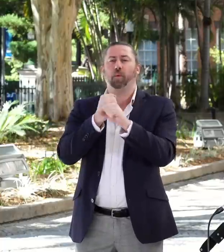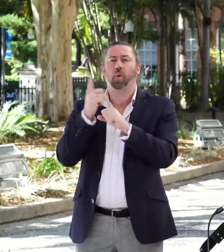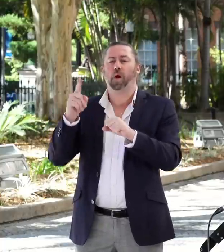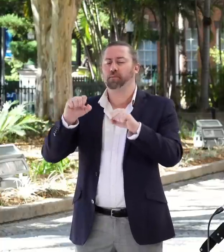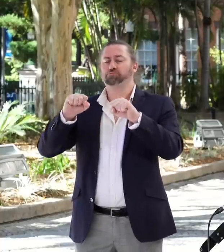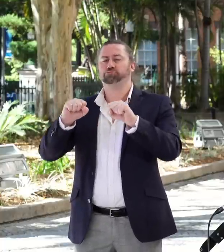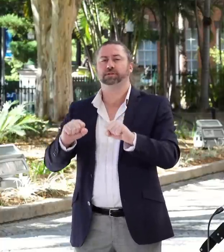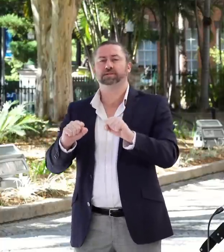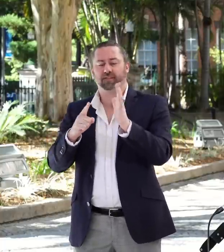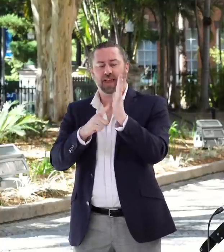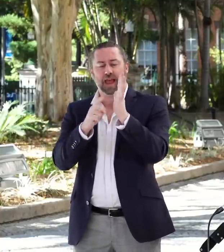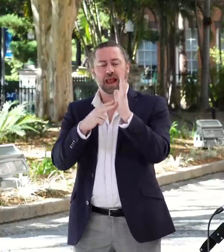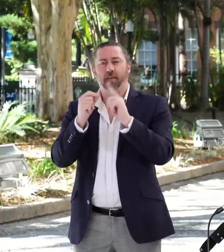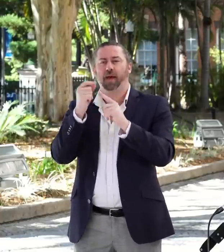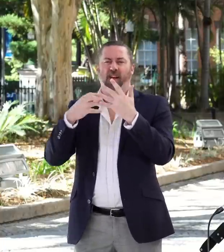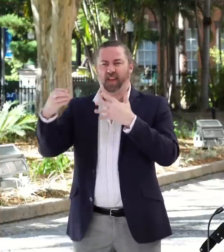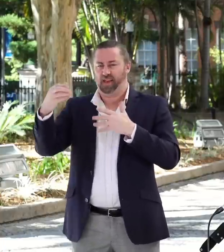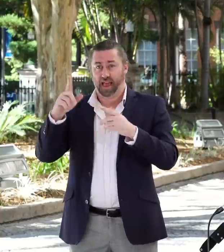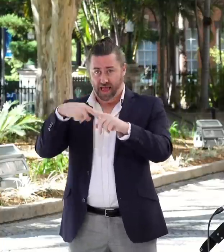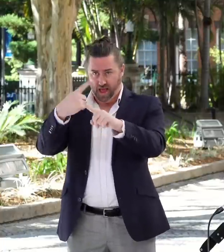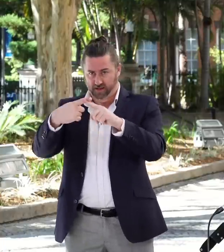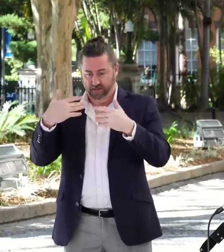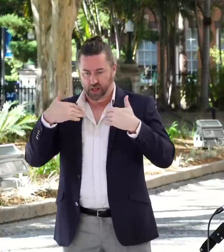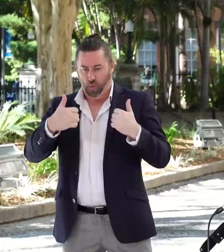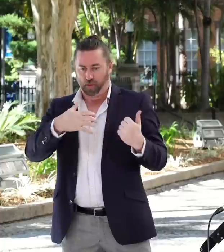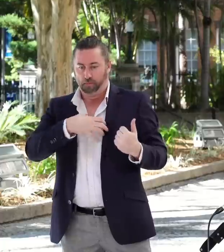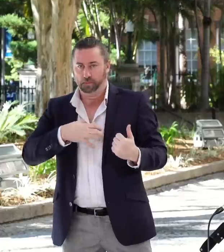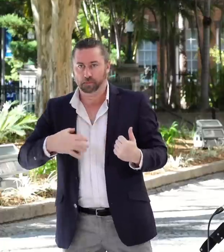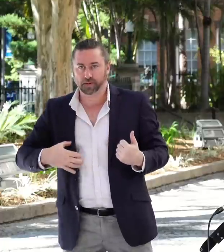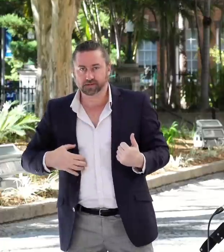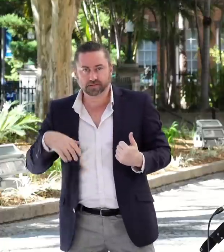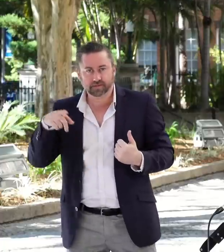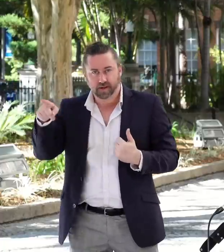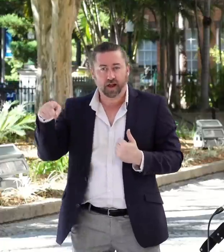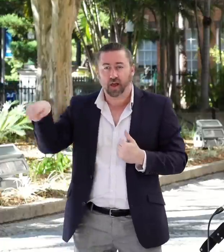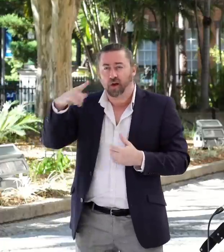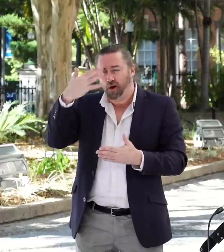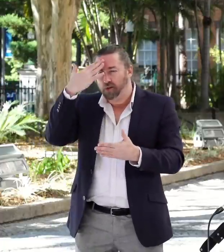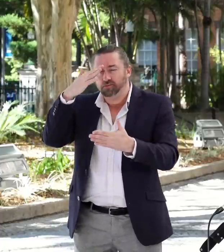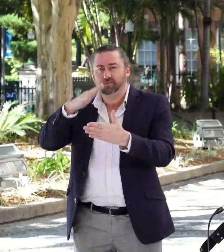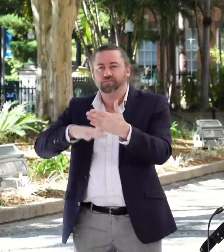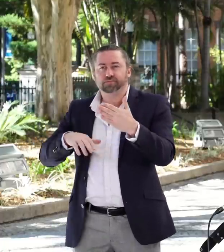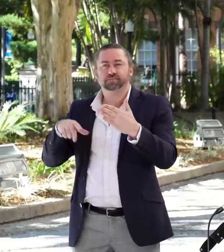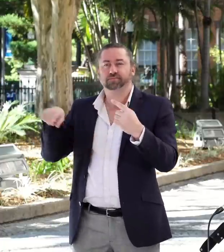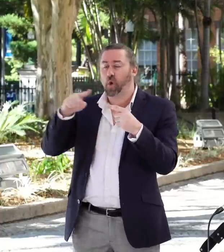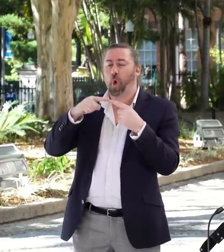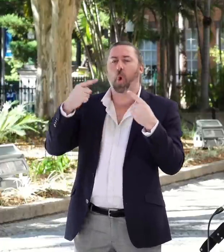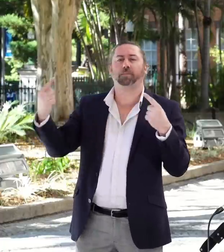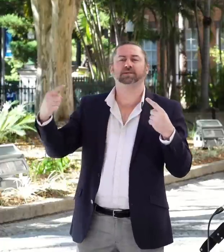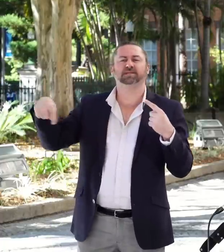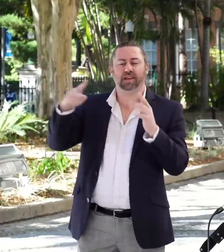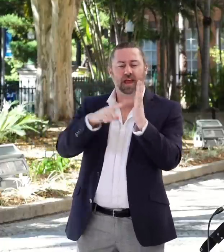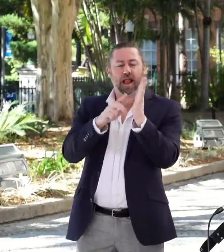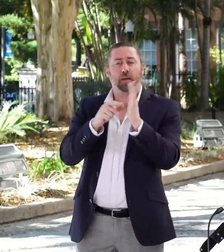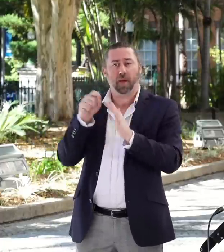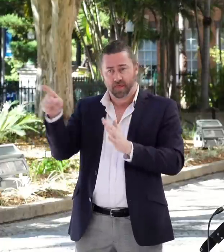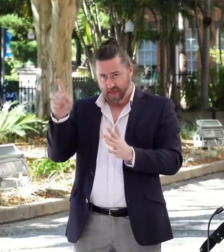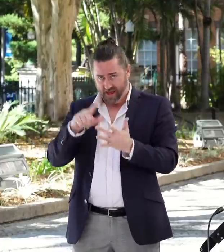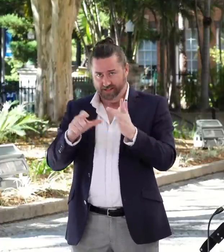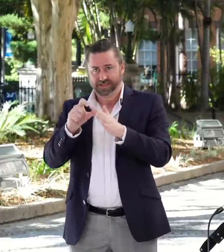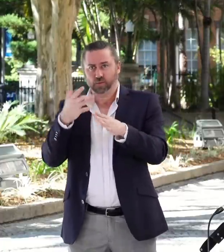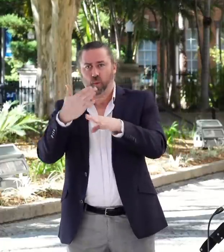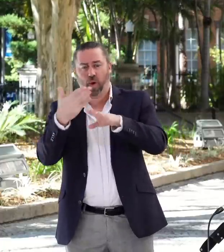health minister, putting and having many of those who sit in the shadow cabinet now who were ministers in the Newman